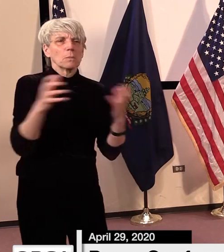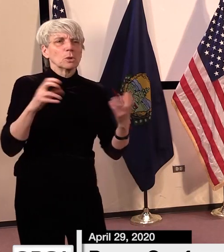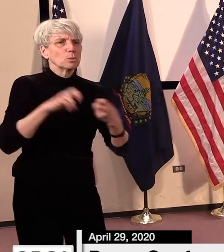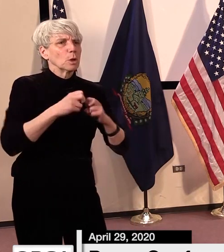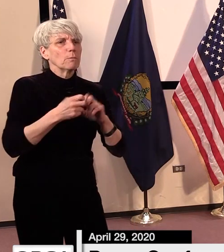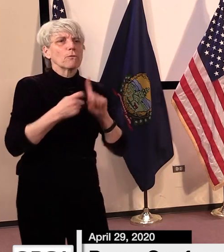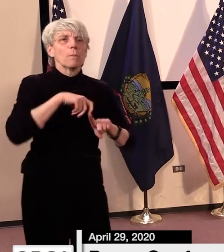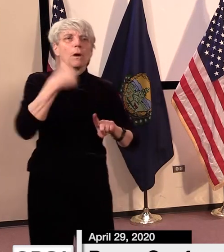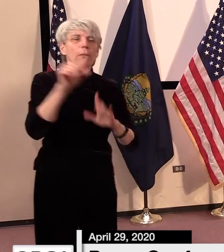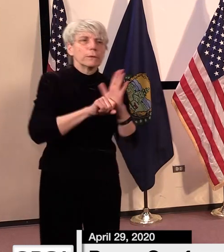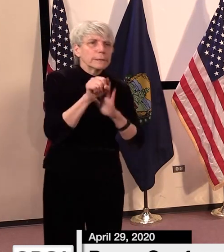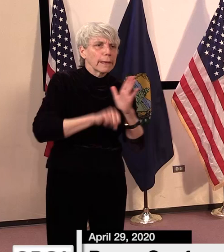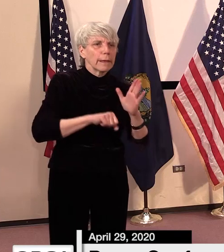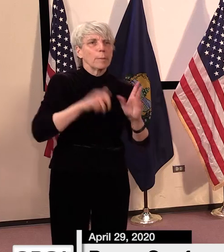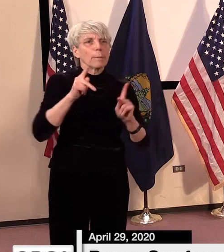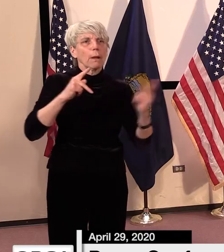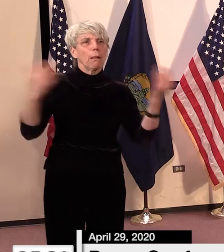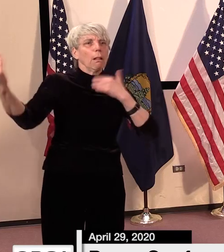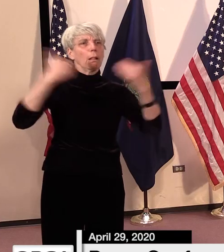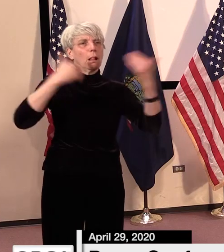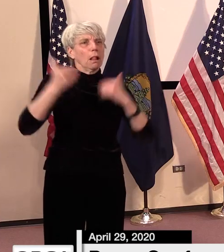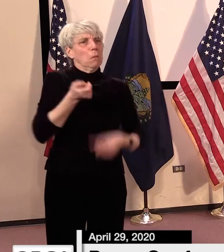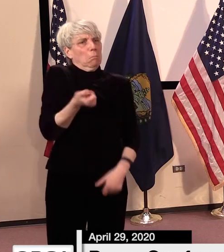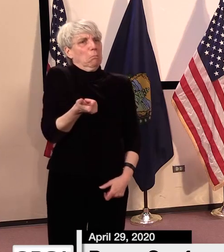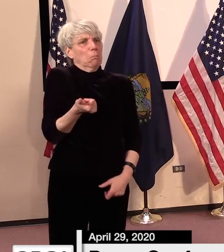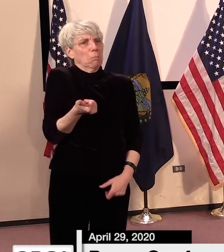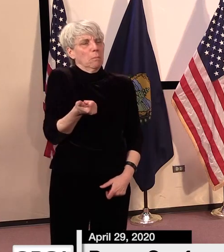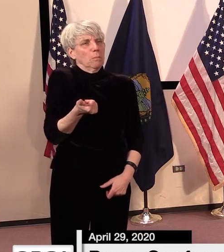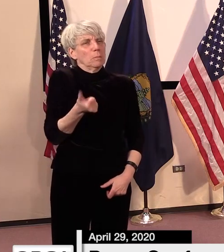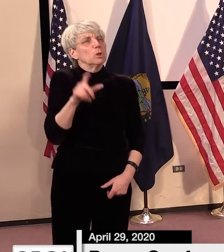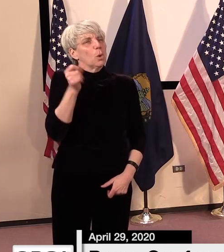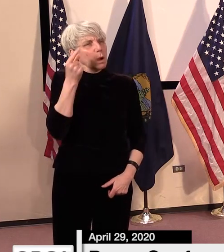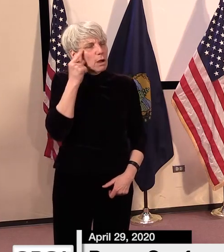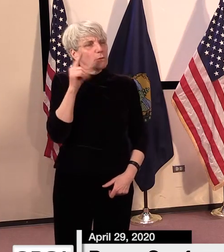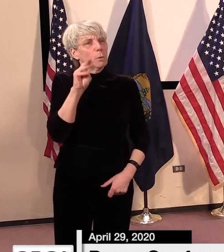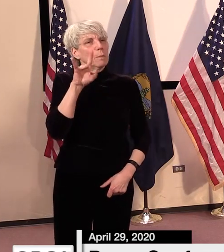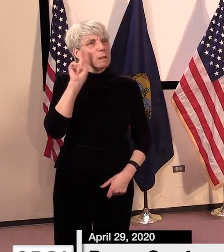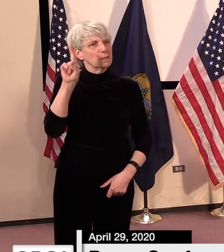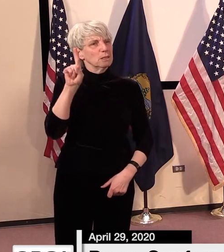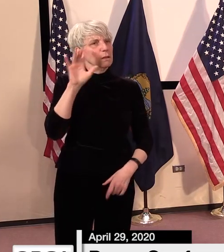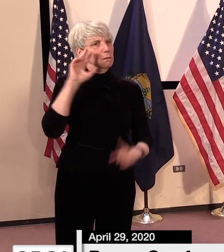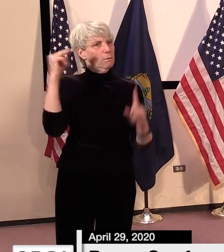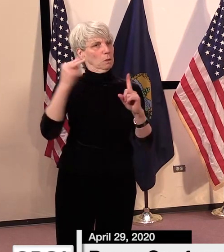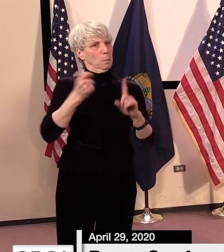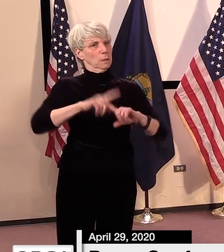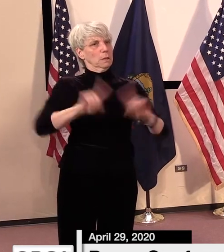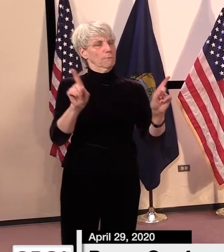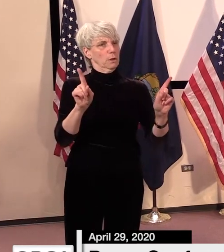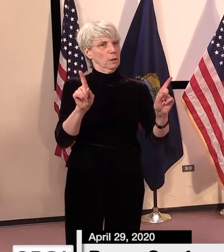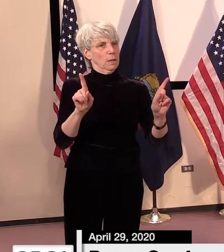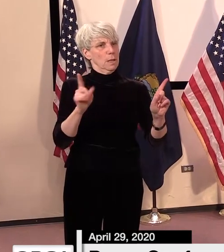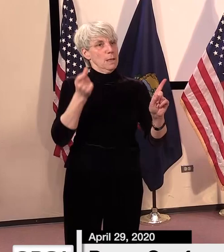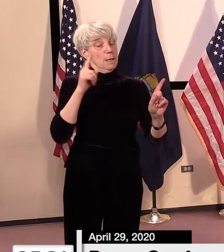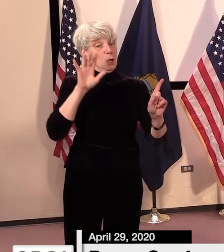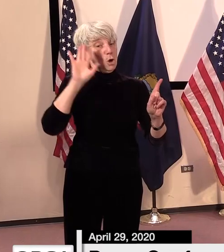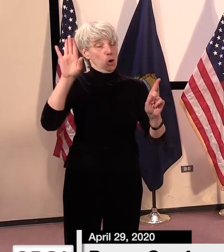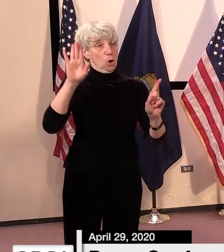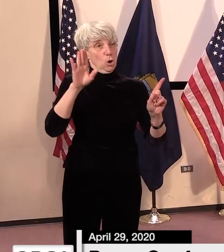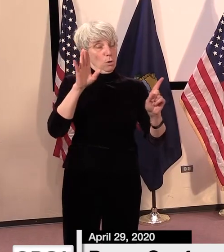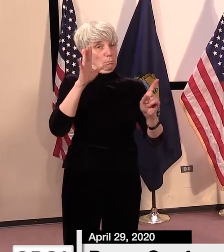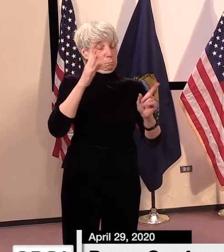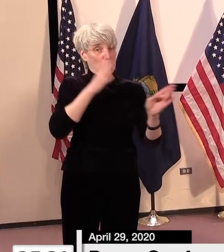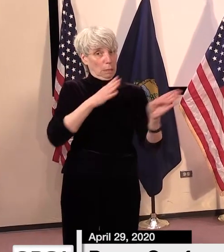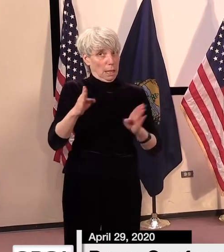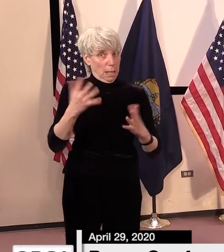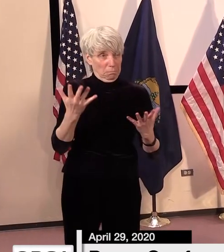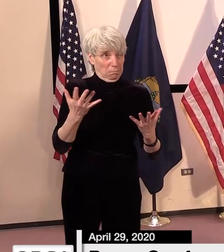plan, but I believe she's talking about, and I don't, we're not sure constitutionally whether this is